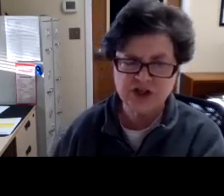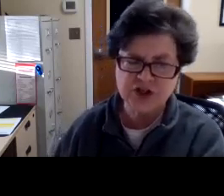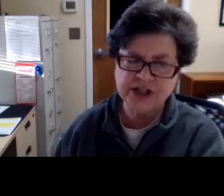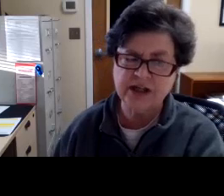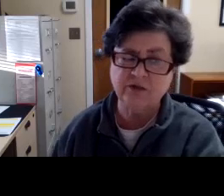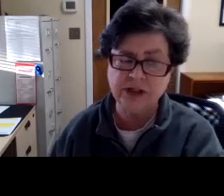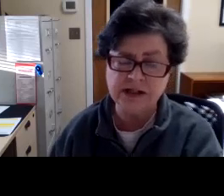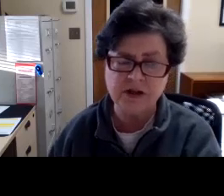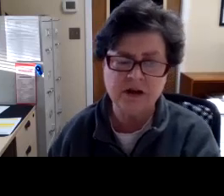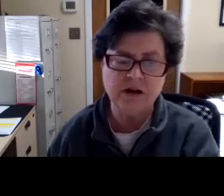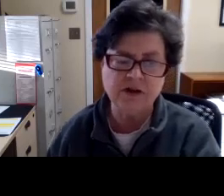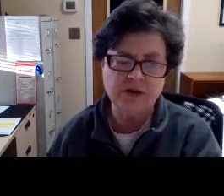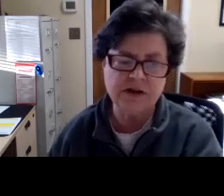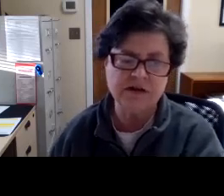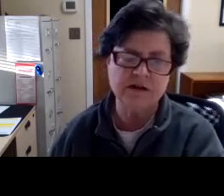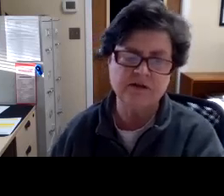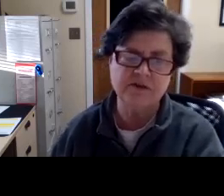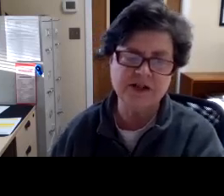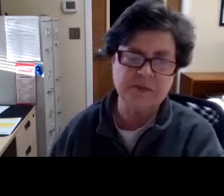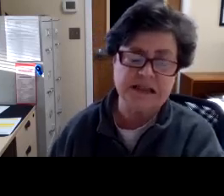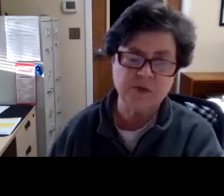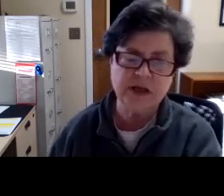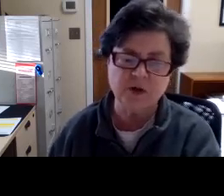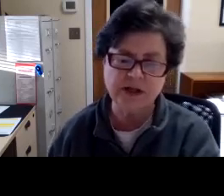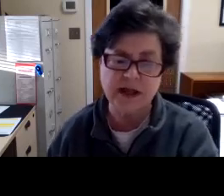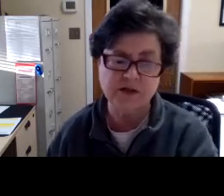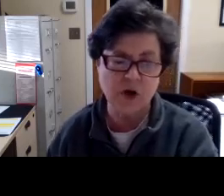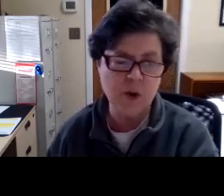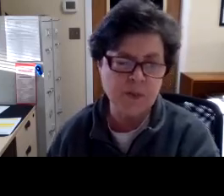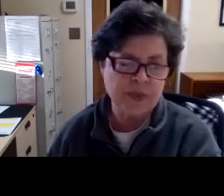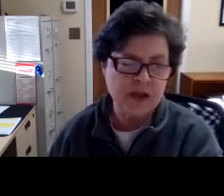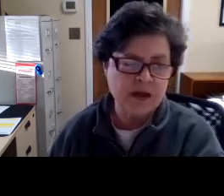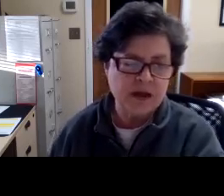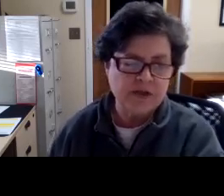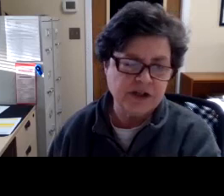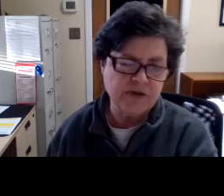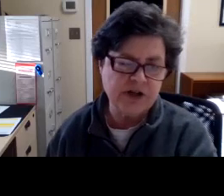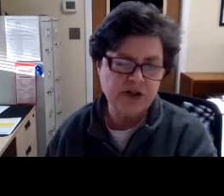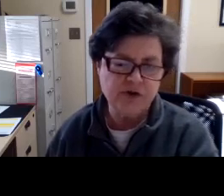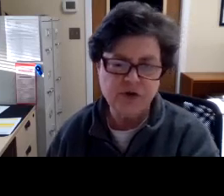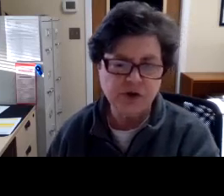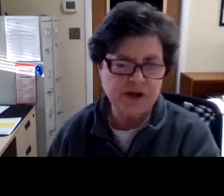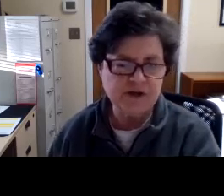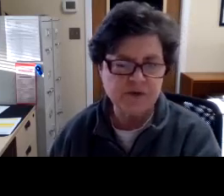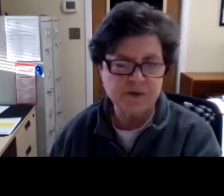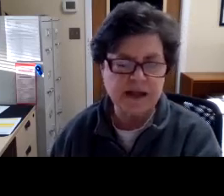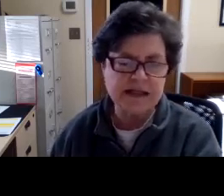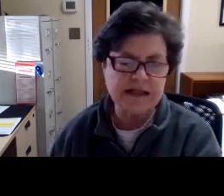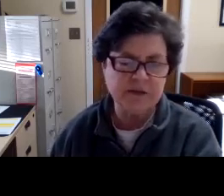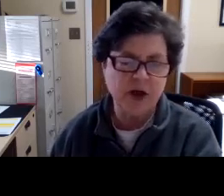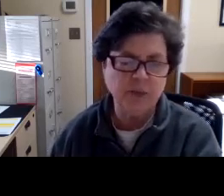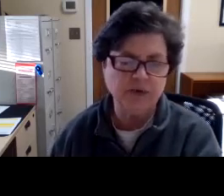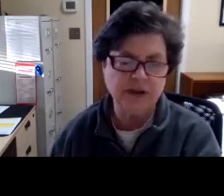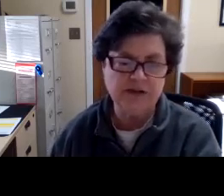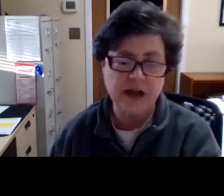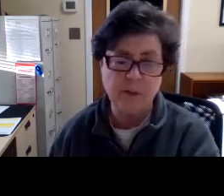perpetrators intentionally inflict onto innocent victims this week or decades ago. The definition of who the crisis response